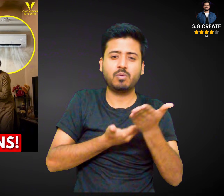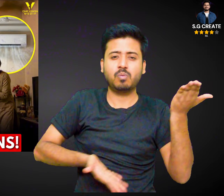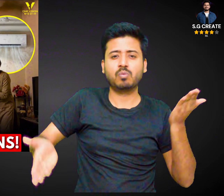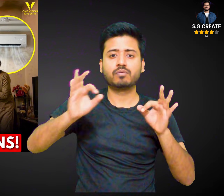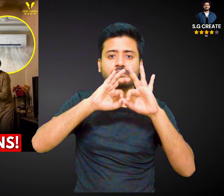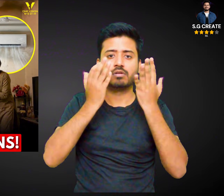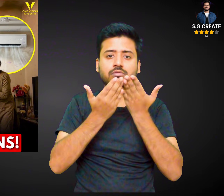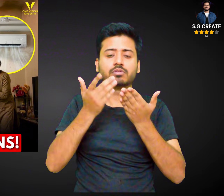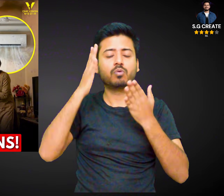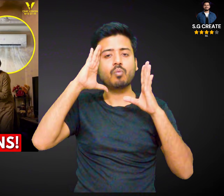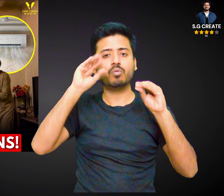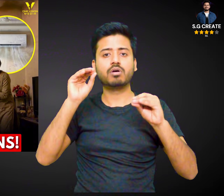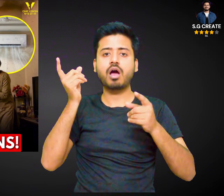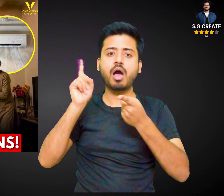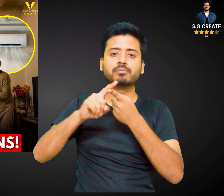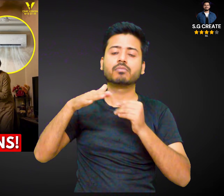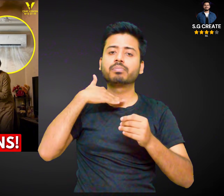+91 78275